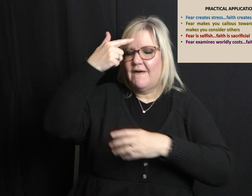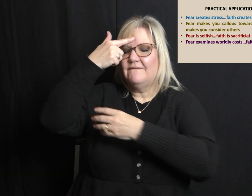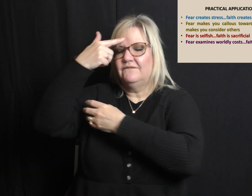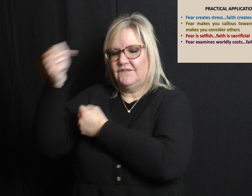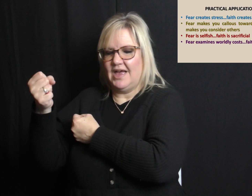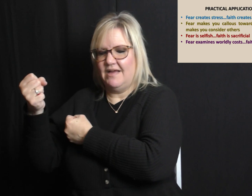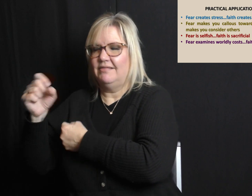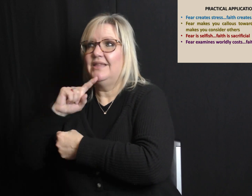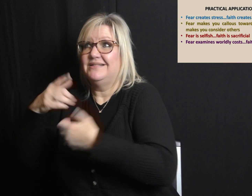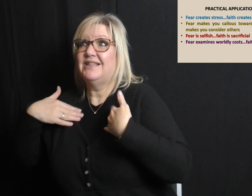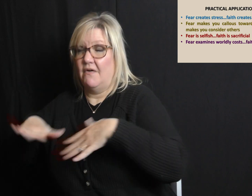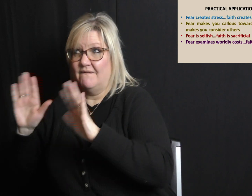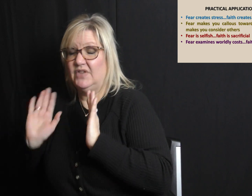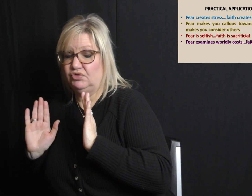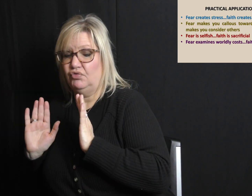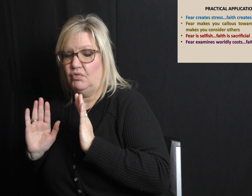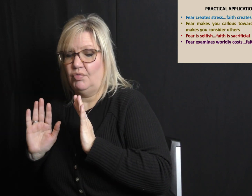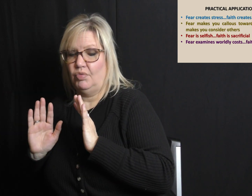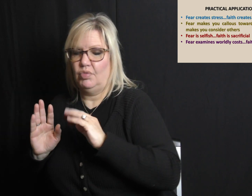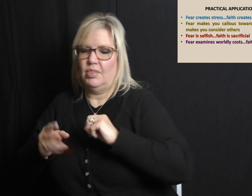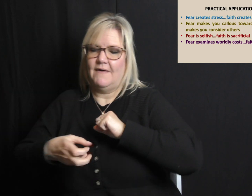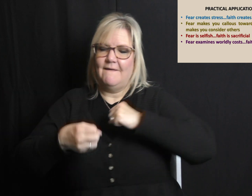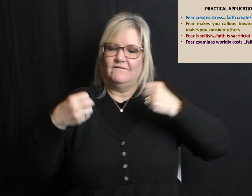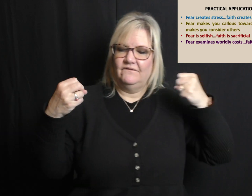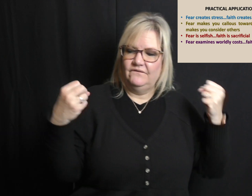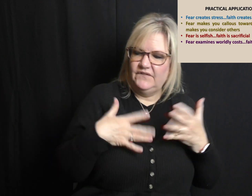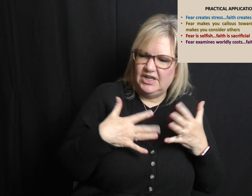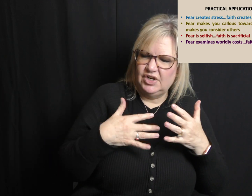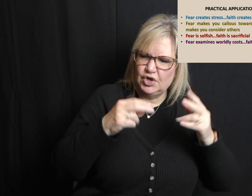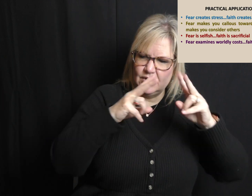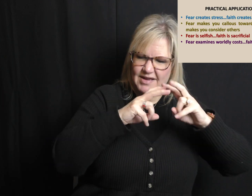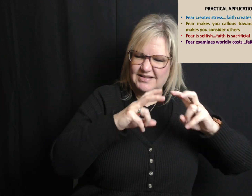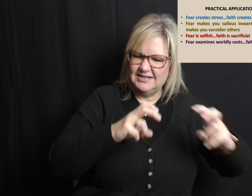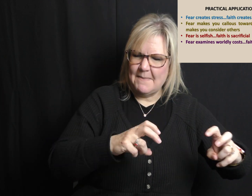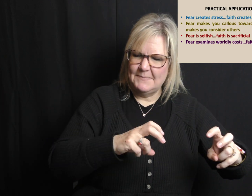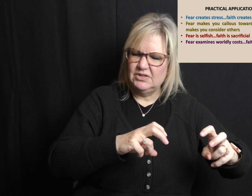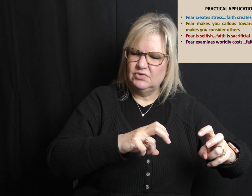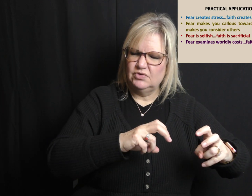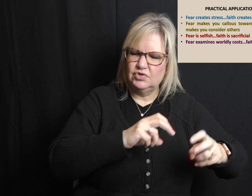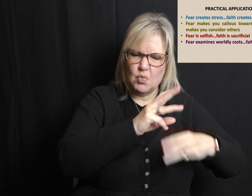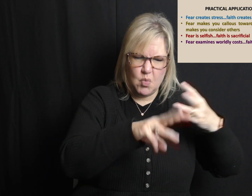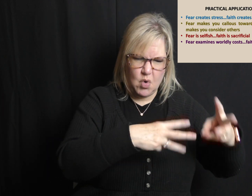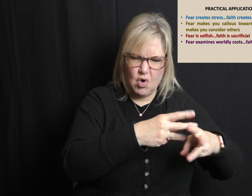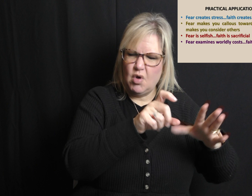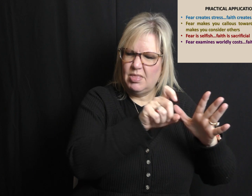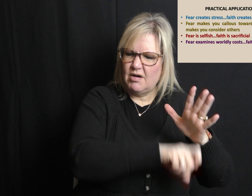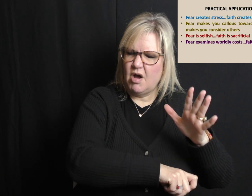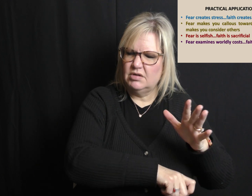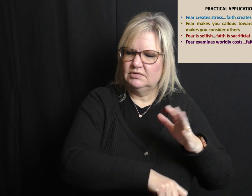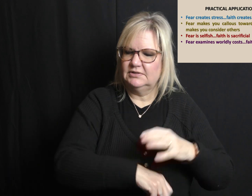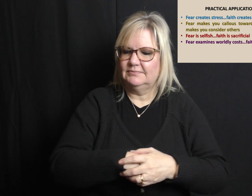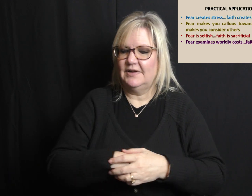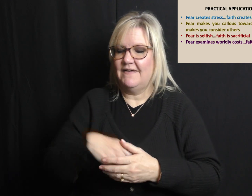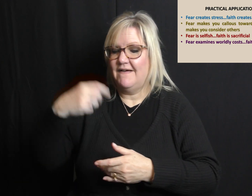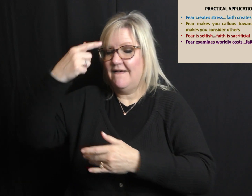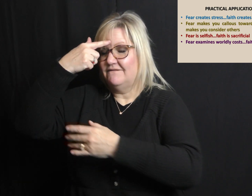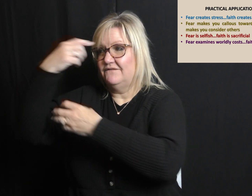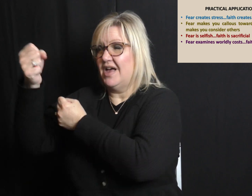Faith only exalts Christ. No one in this room this